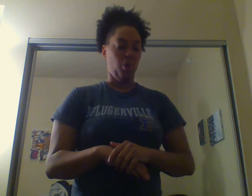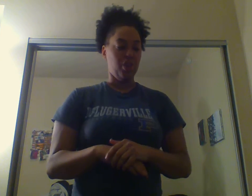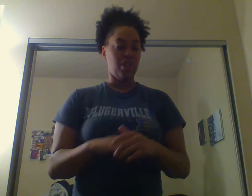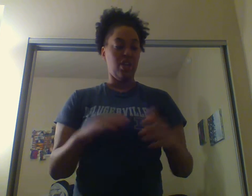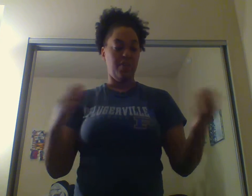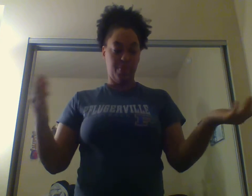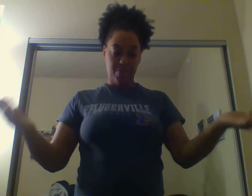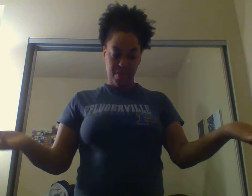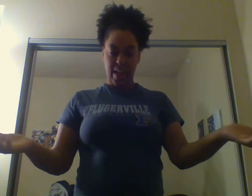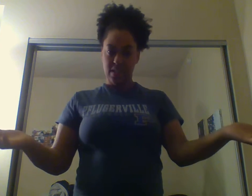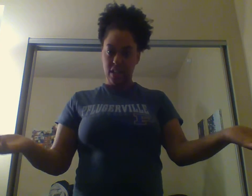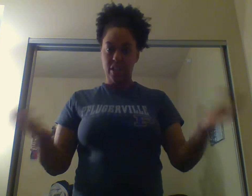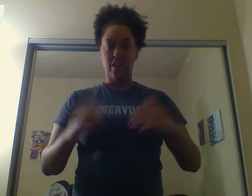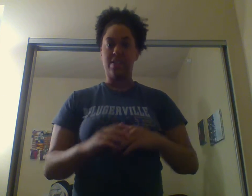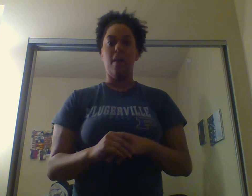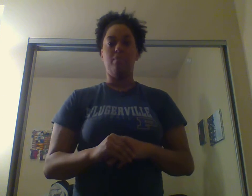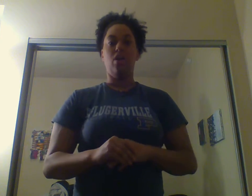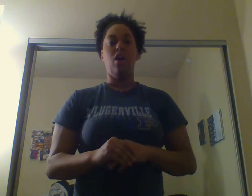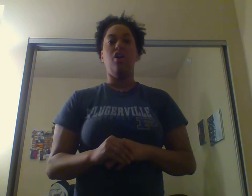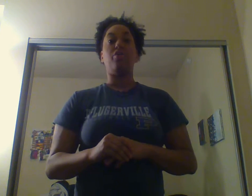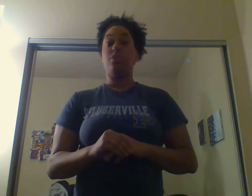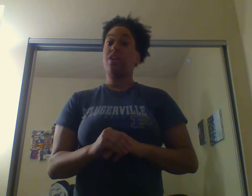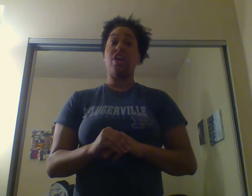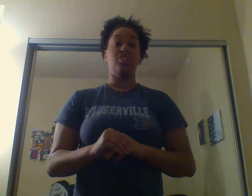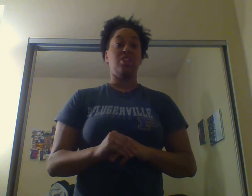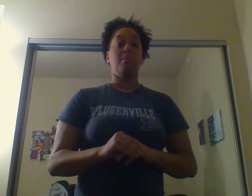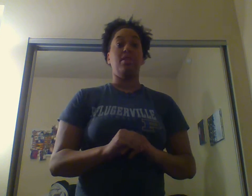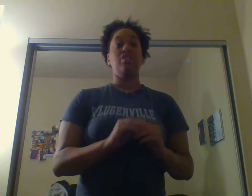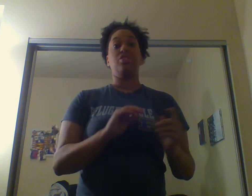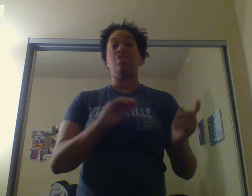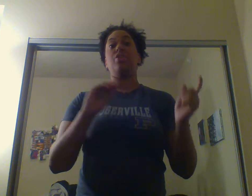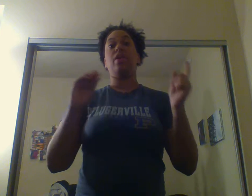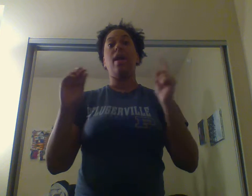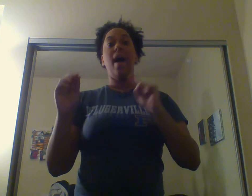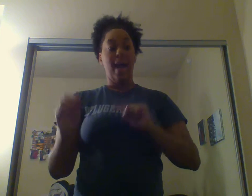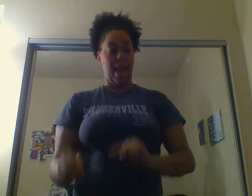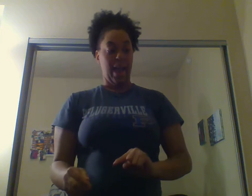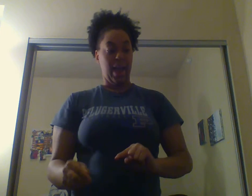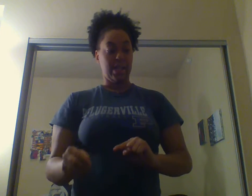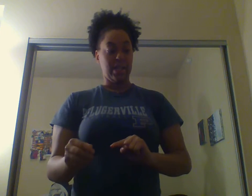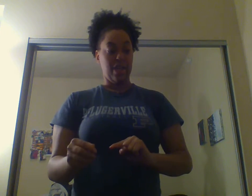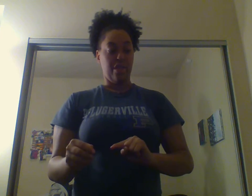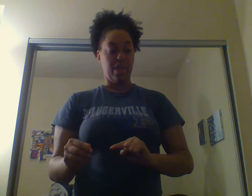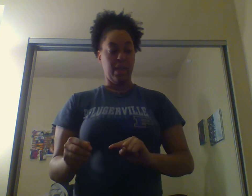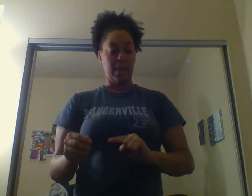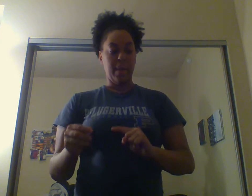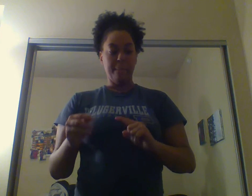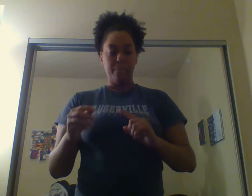George. That's a clear example of communication accommodation theory and the